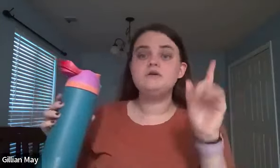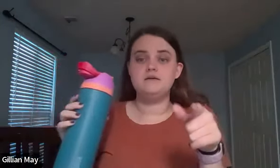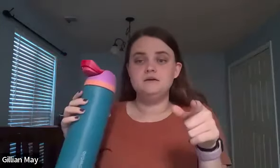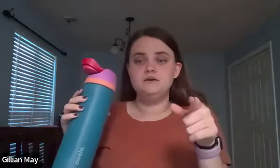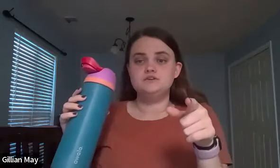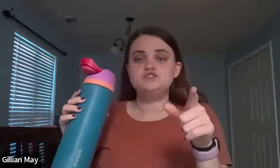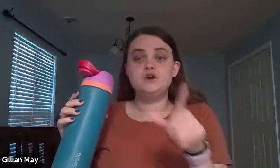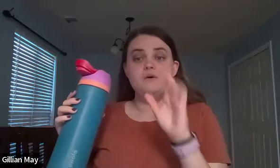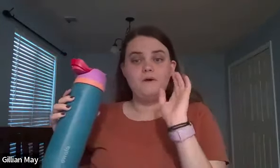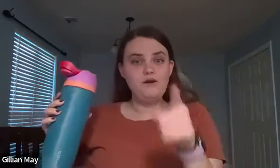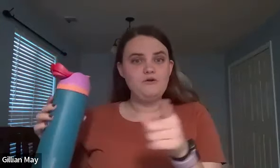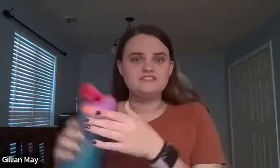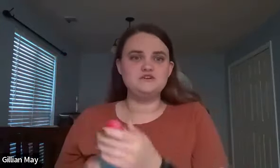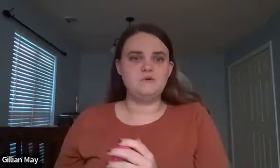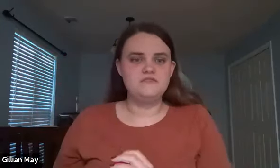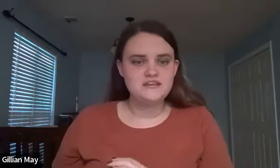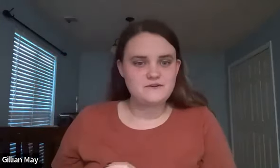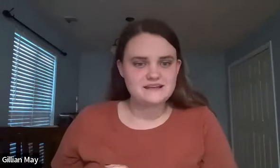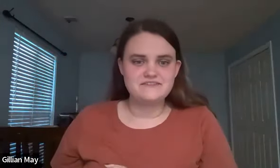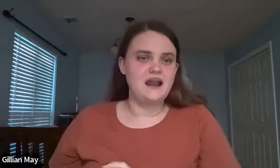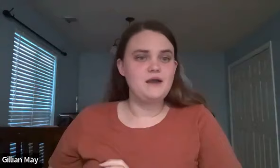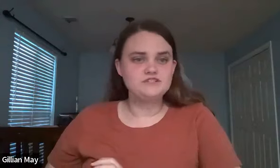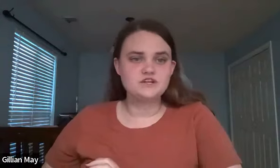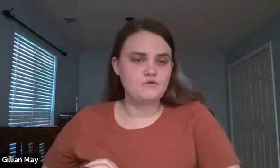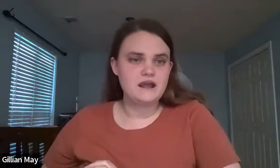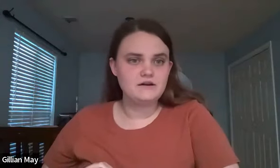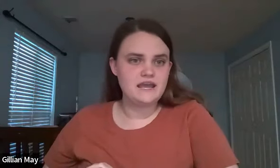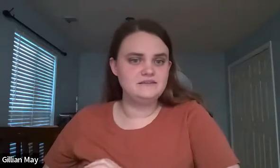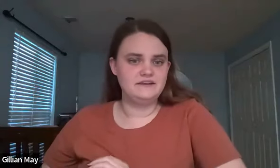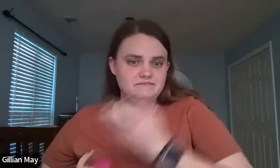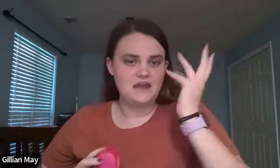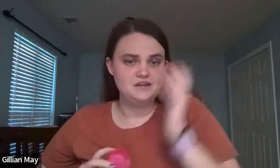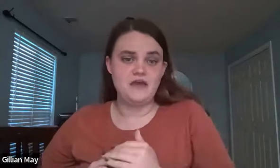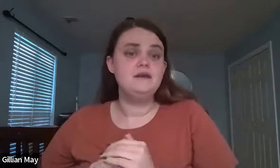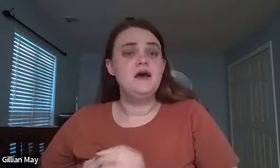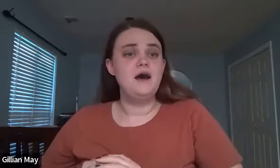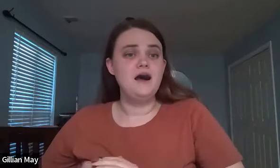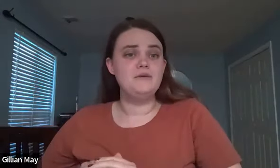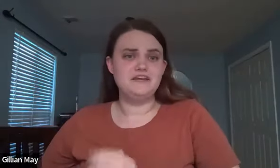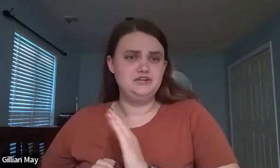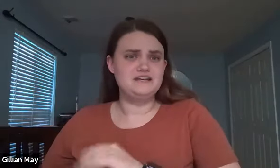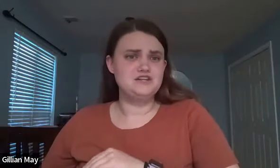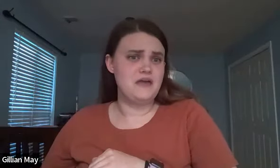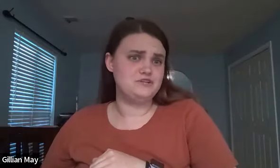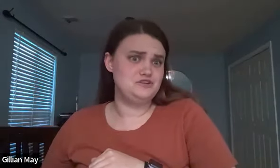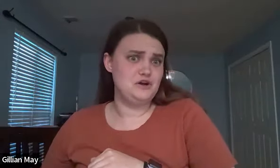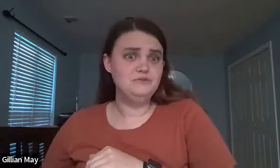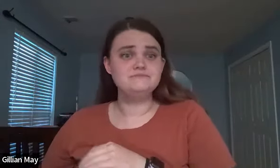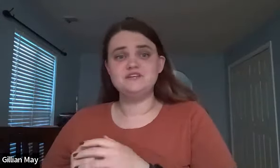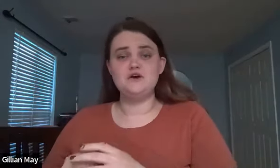okay. So, oh, that's a good one. Thank you for asking that. I was going to go right on ahead. Like, I know that. But you guys know that, but you don't. So